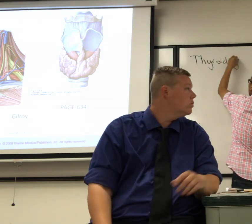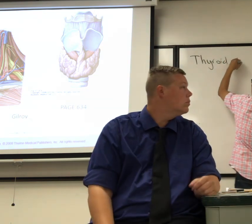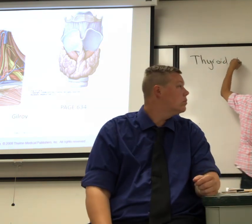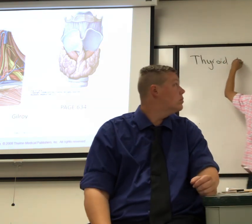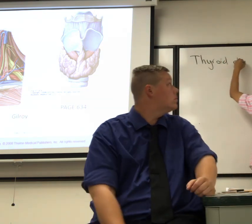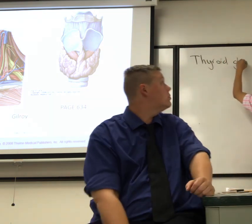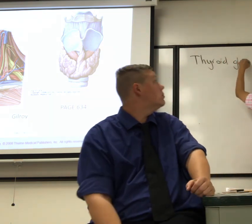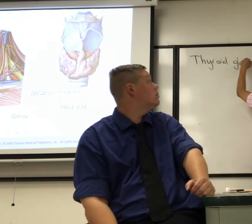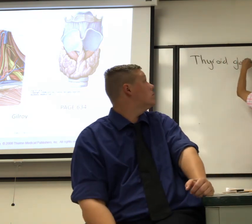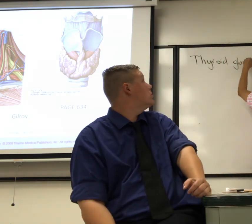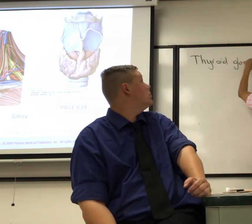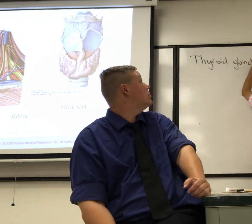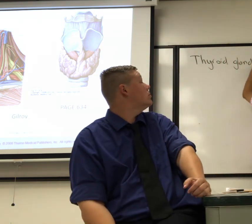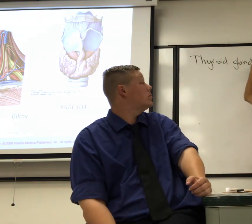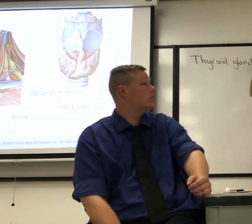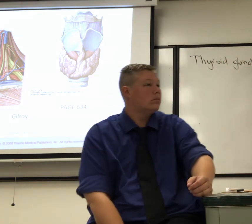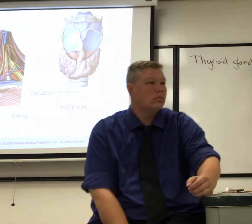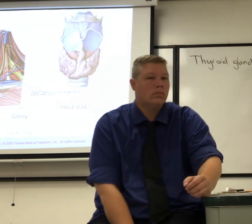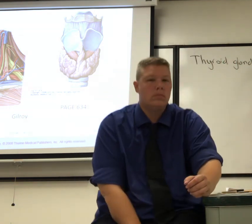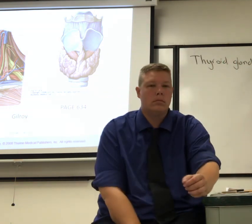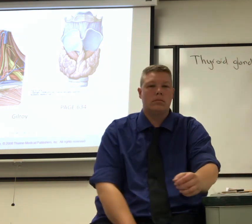cartilage.